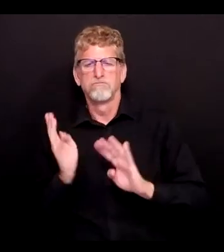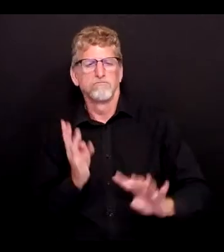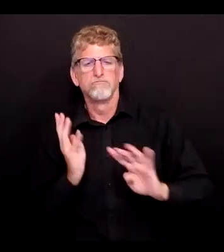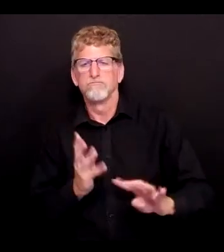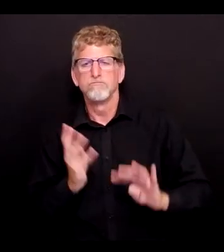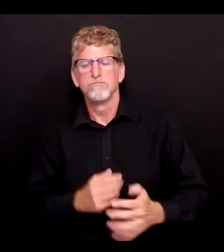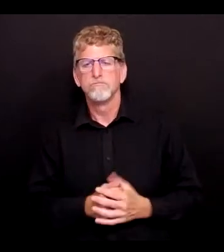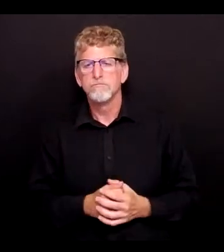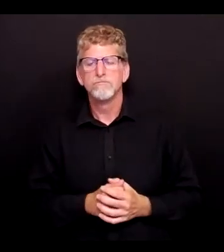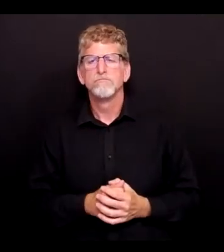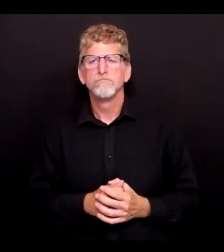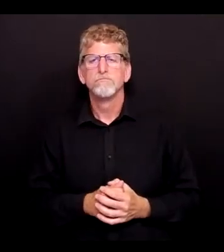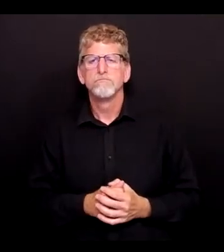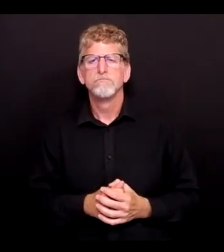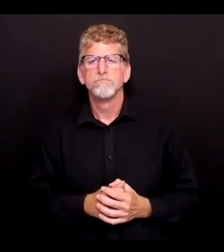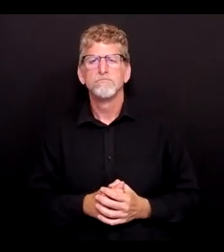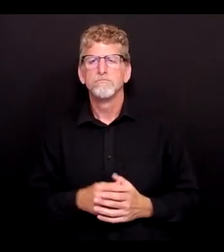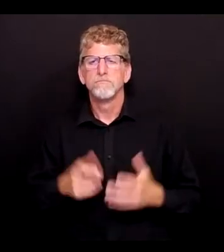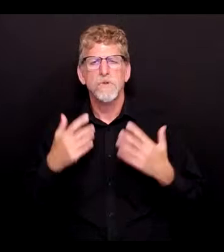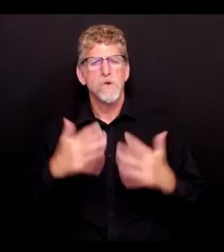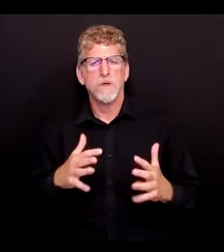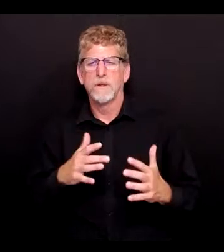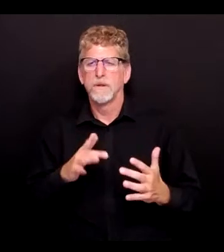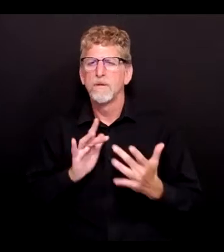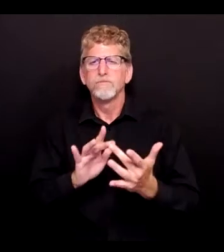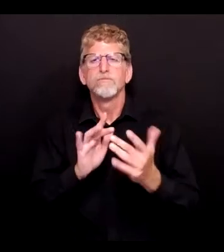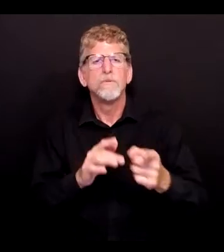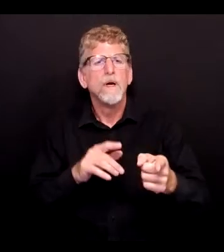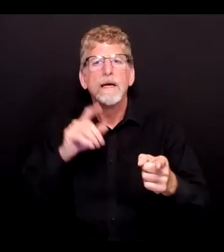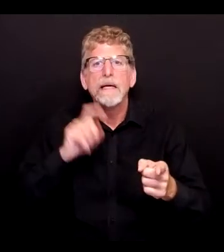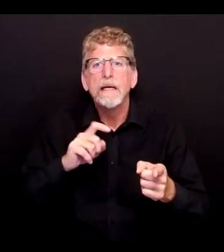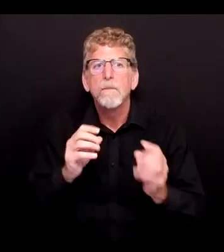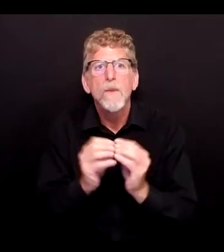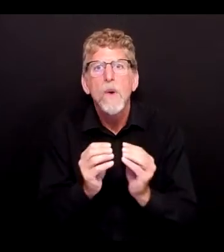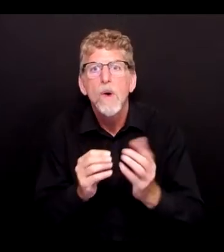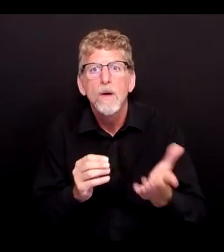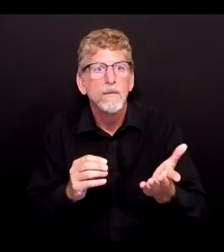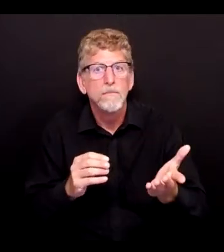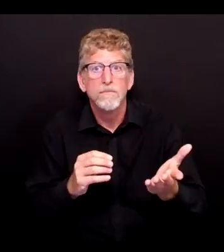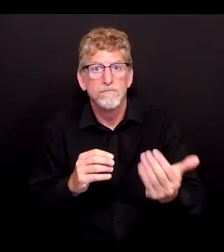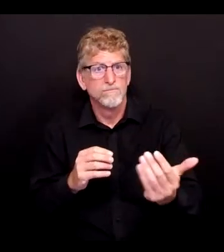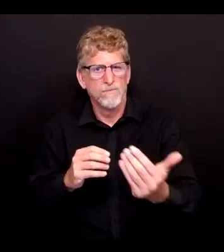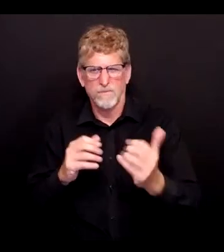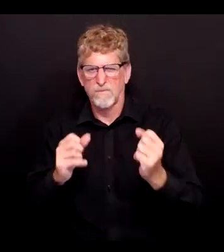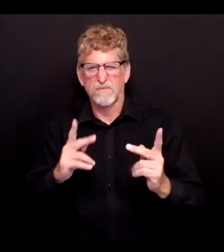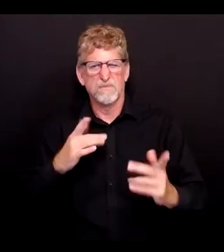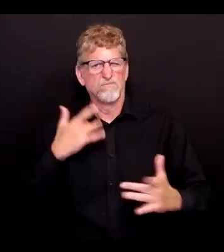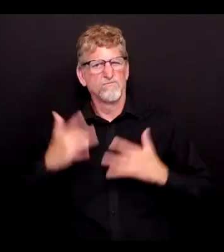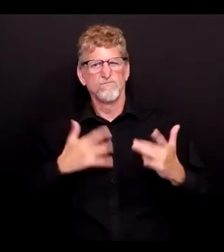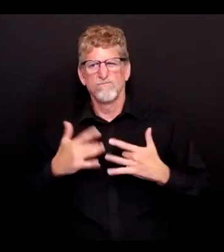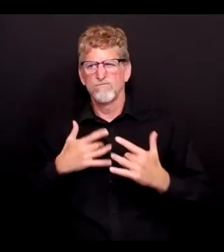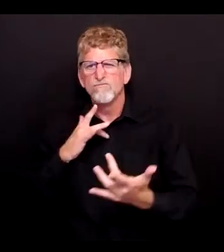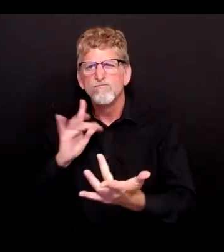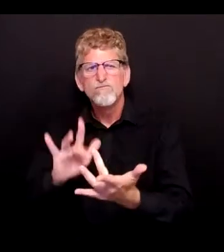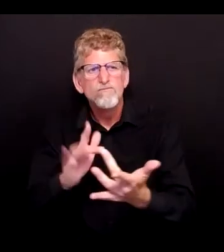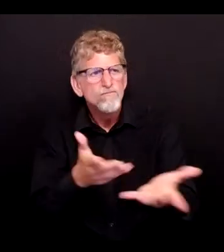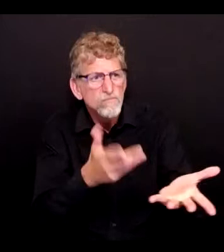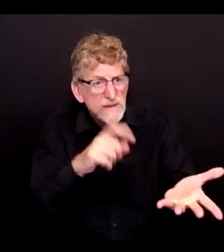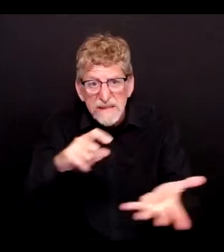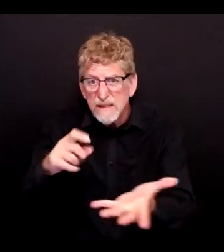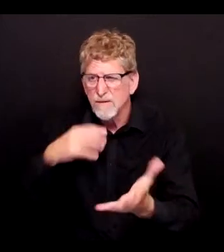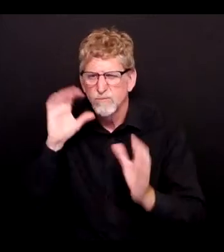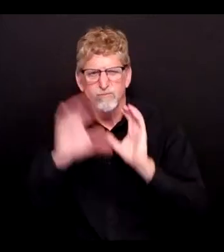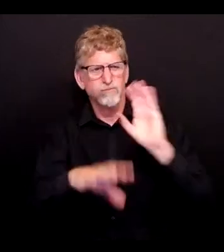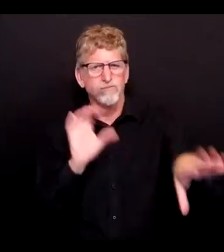they've reached the people who are the most eager to get vaccinated right away. So there will continue to be outreach efforts to folks